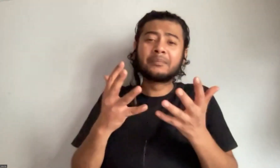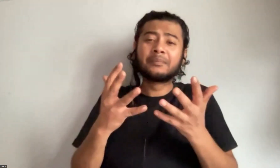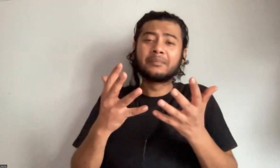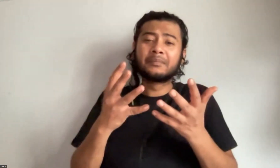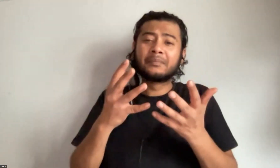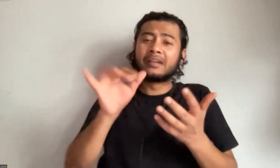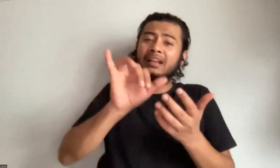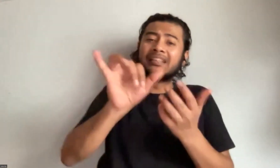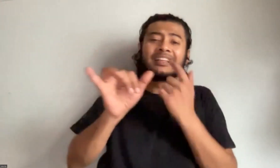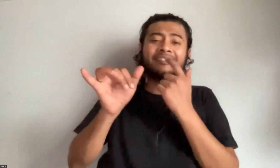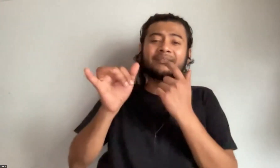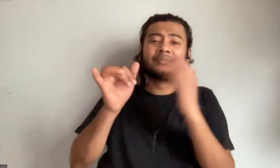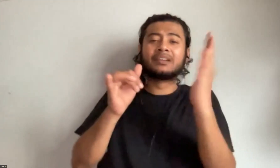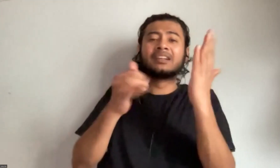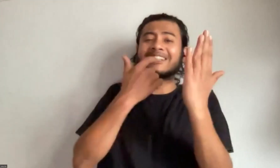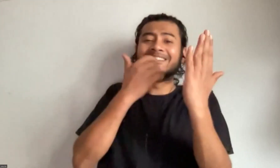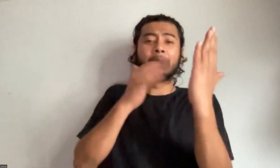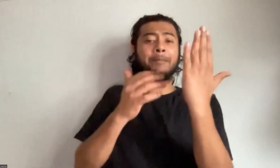everything here is temporary.